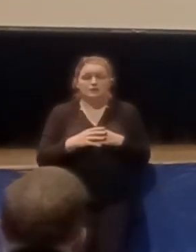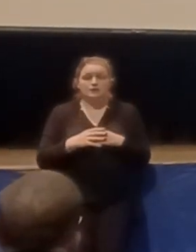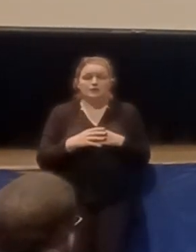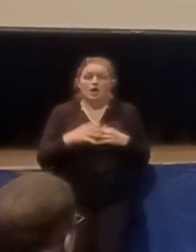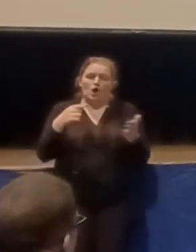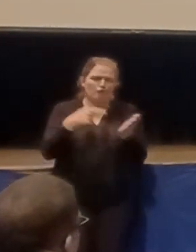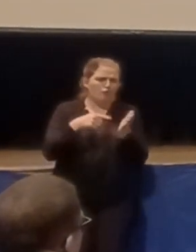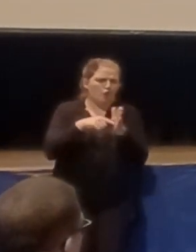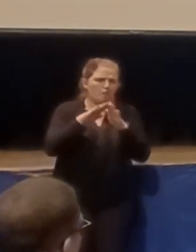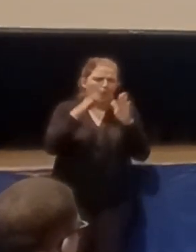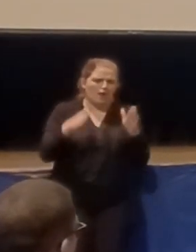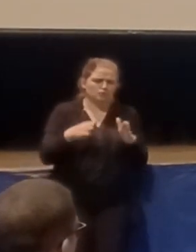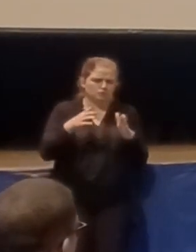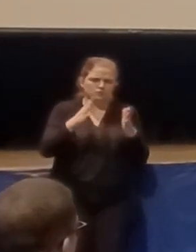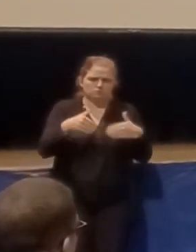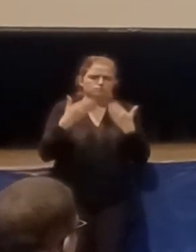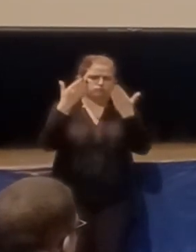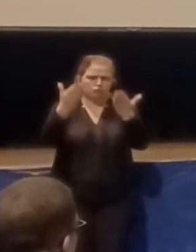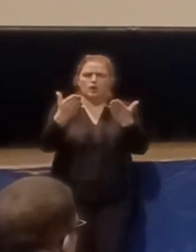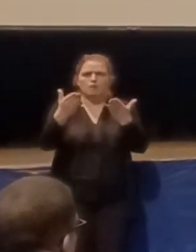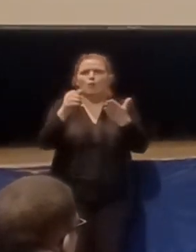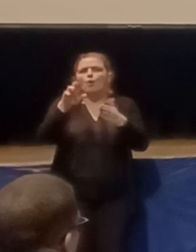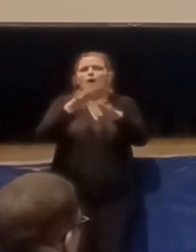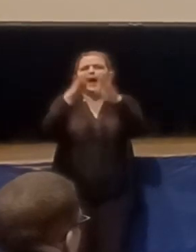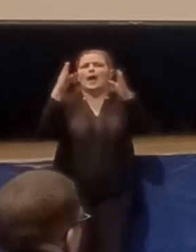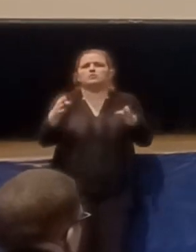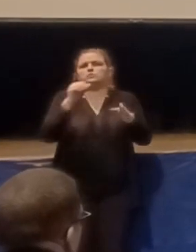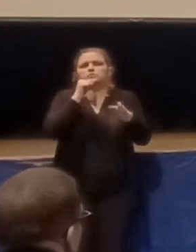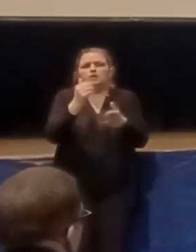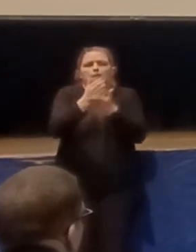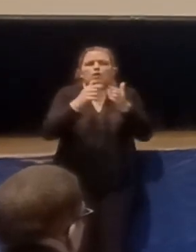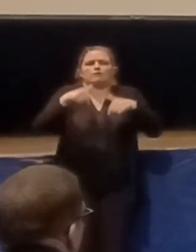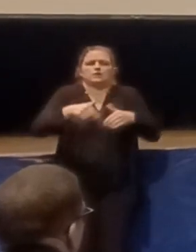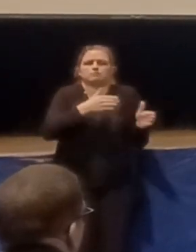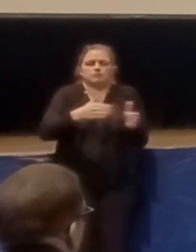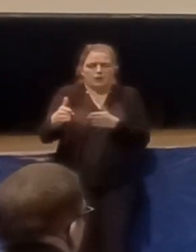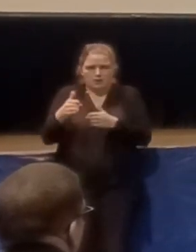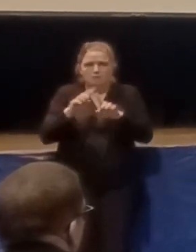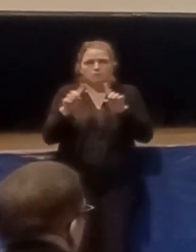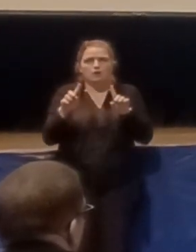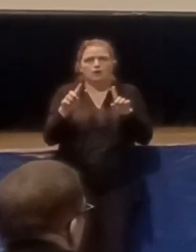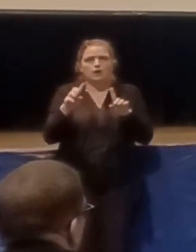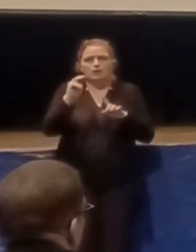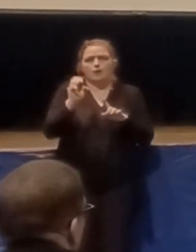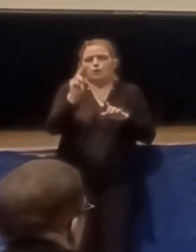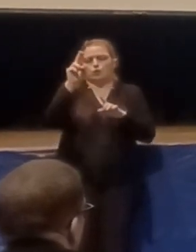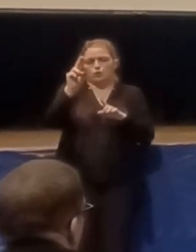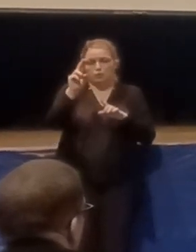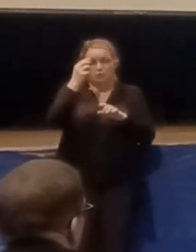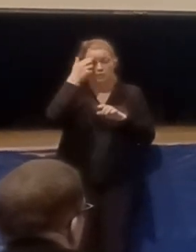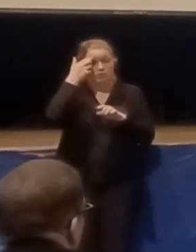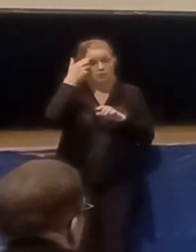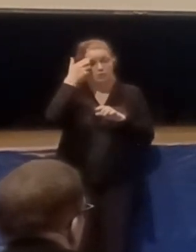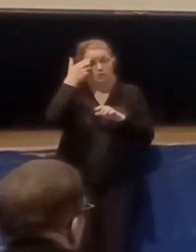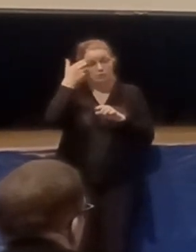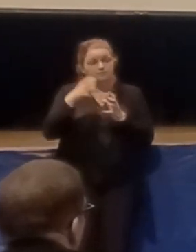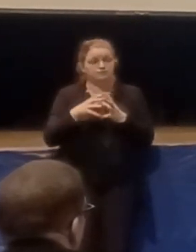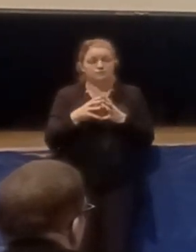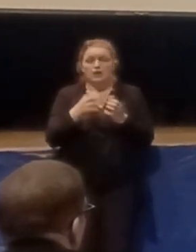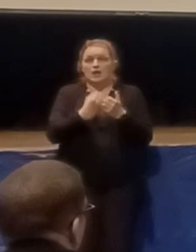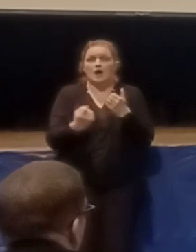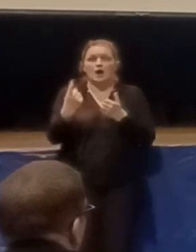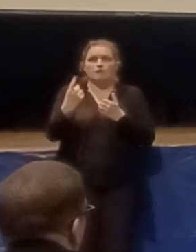Affordable housing was brought up that housing wasn't a part of this, and in the MOU, everybody